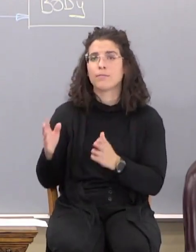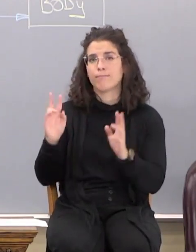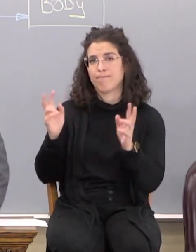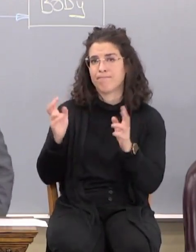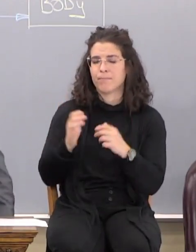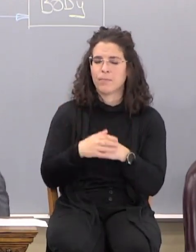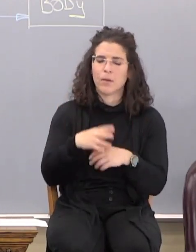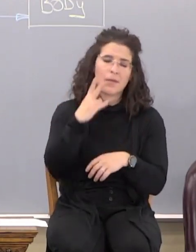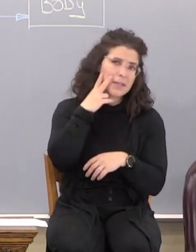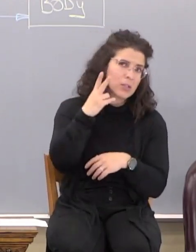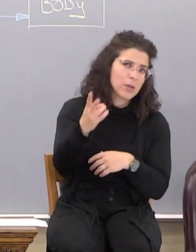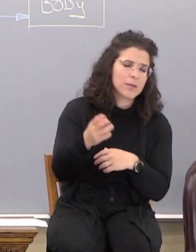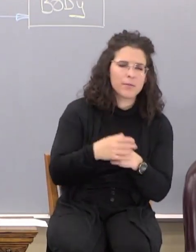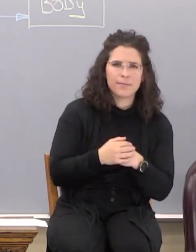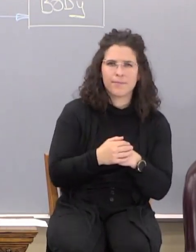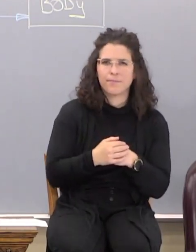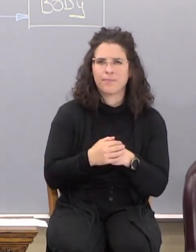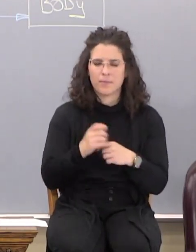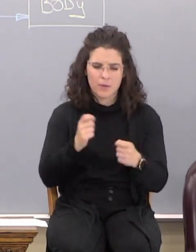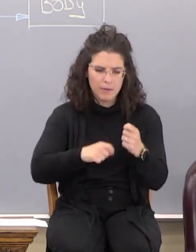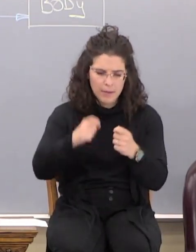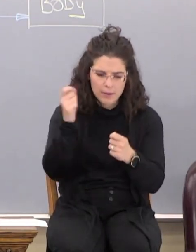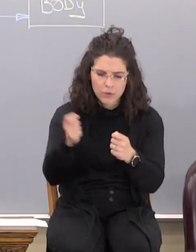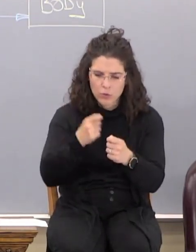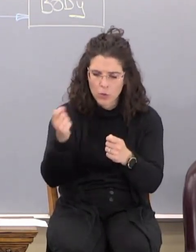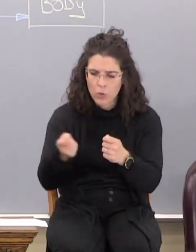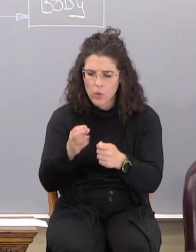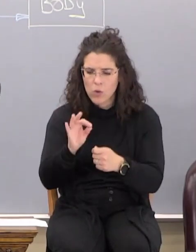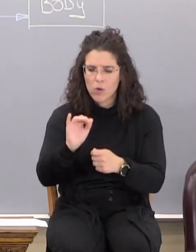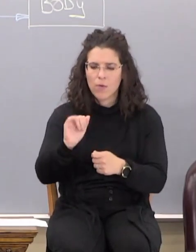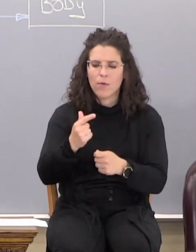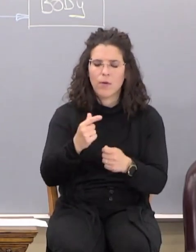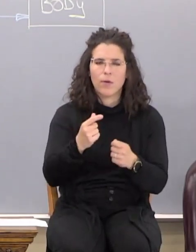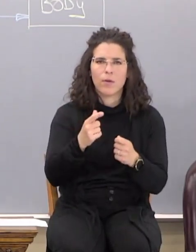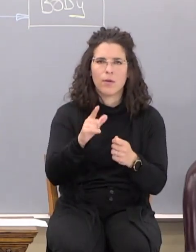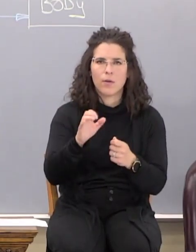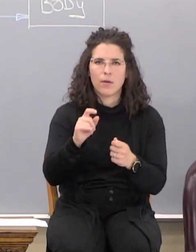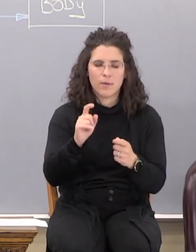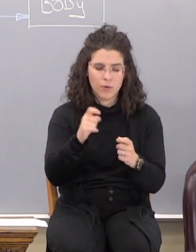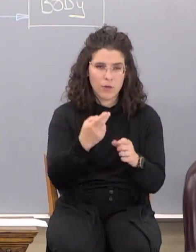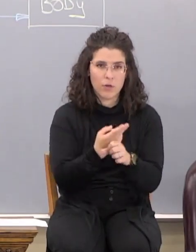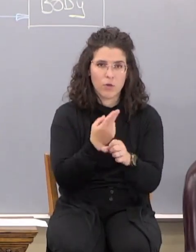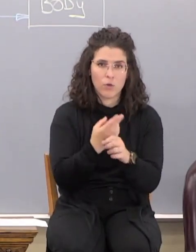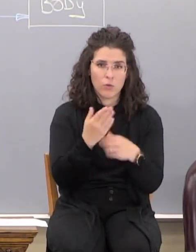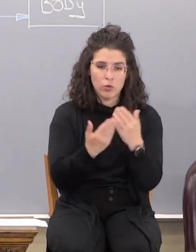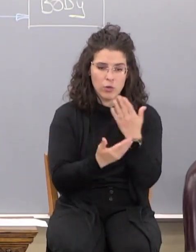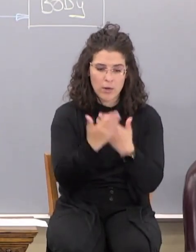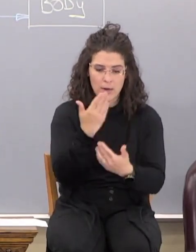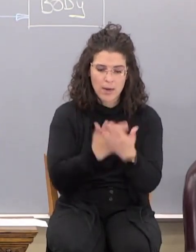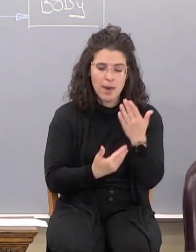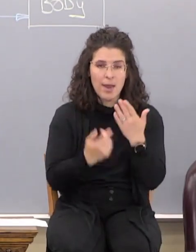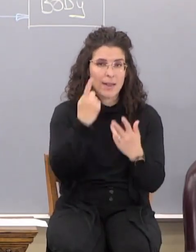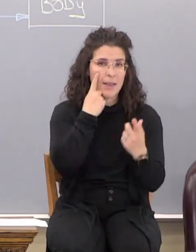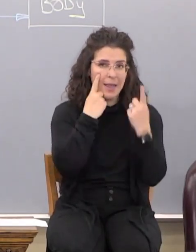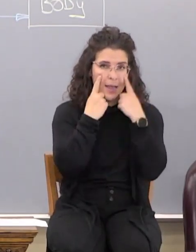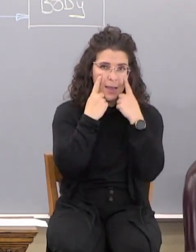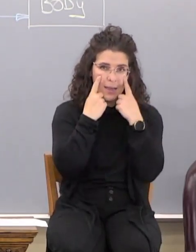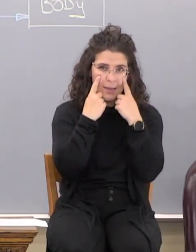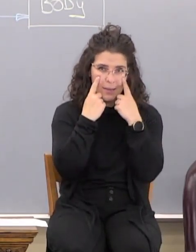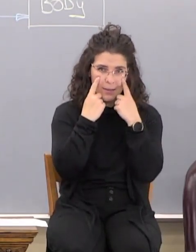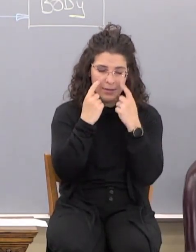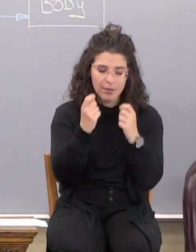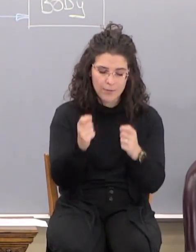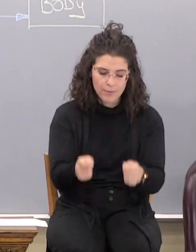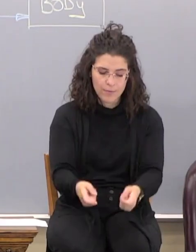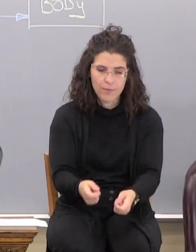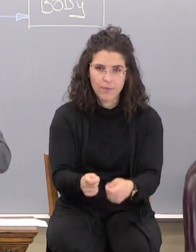saw. They sowed. You know, when you sow, you got to use your hands. You got to use your eyes. You got to use